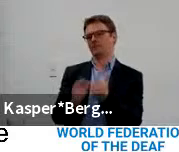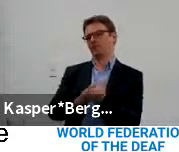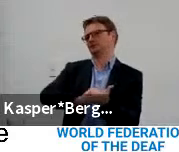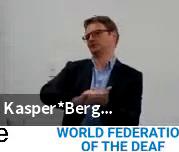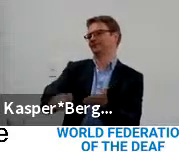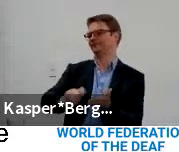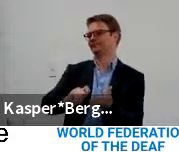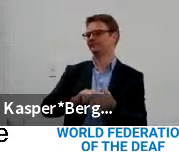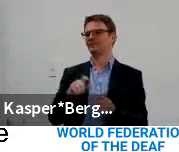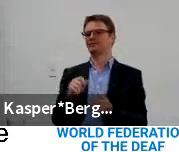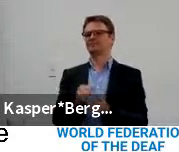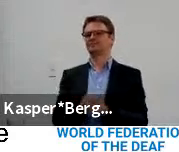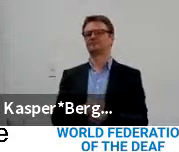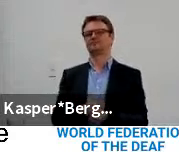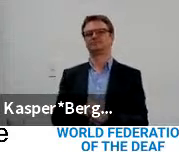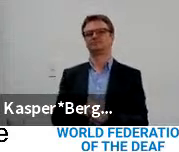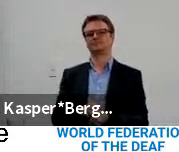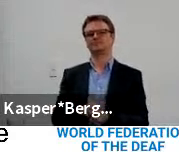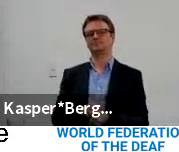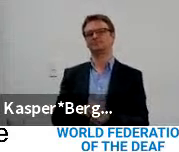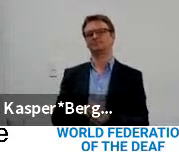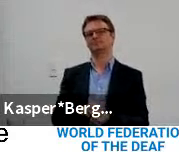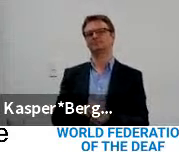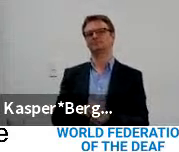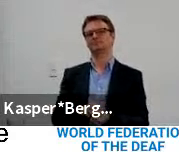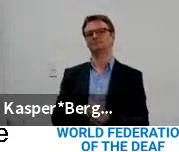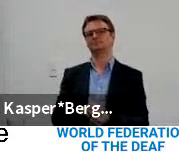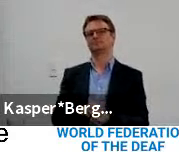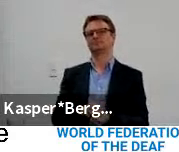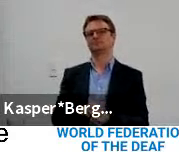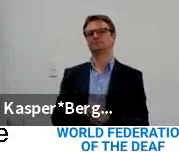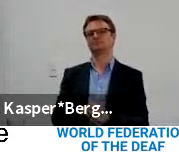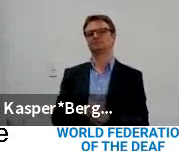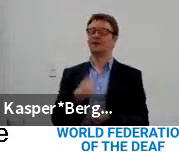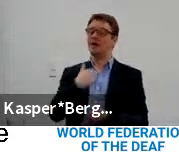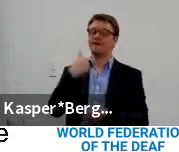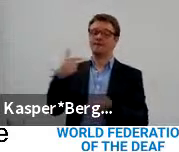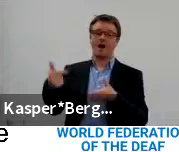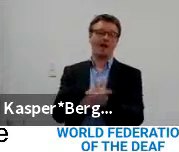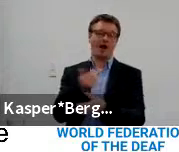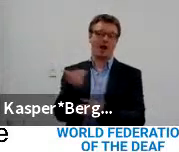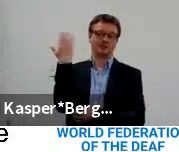actually misunderstands the information on text.